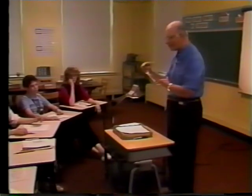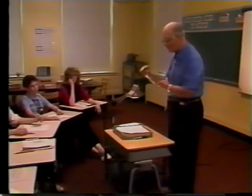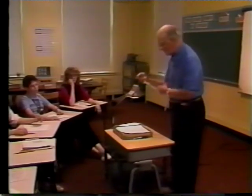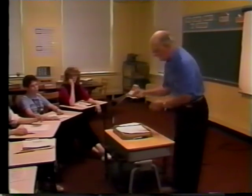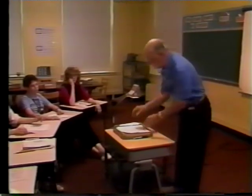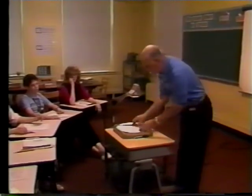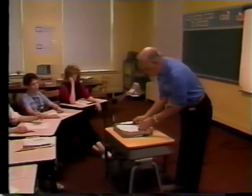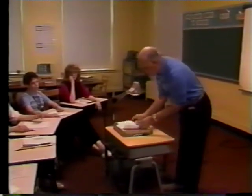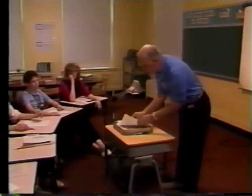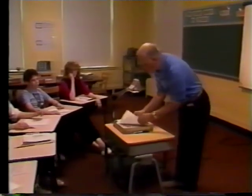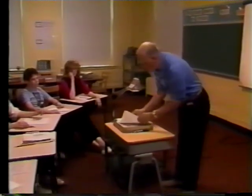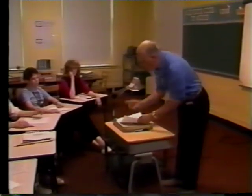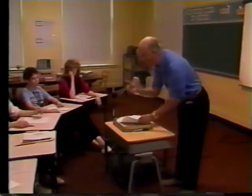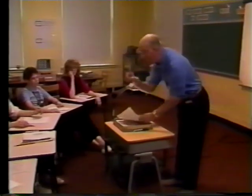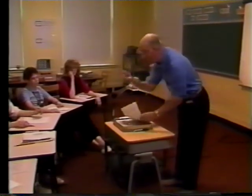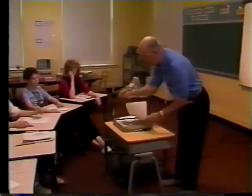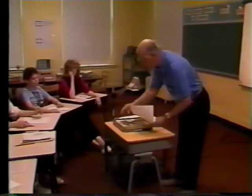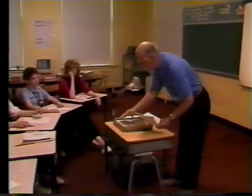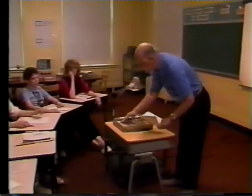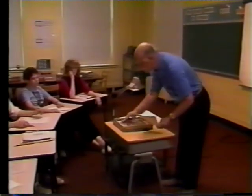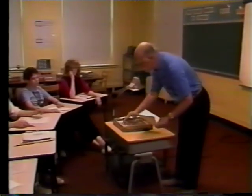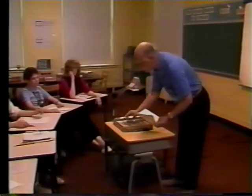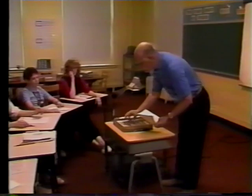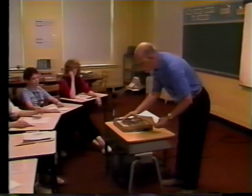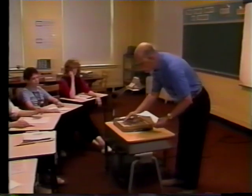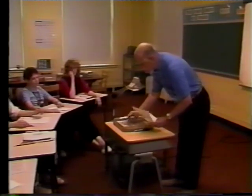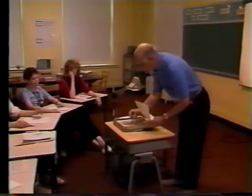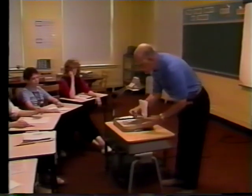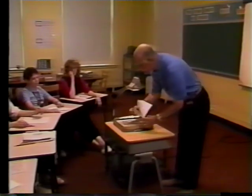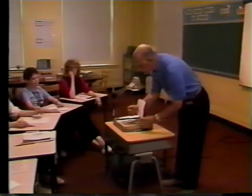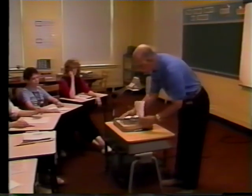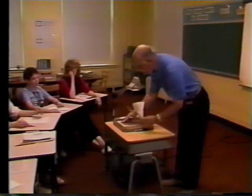alliteration. I saw you something.